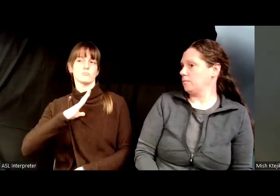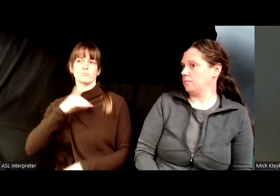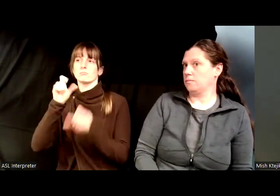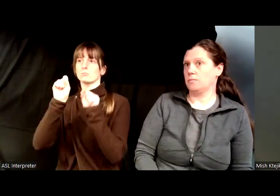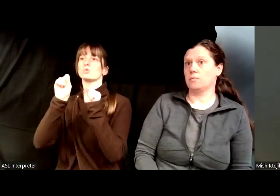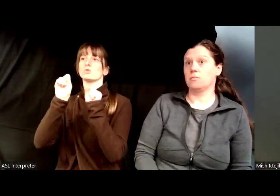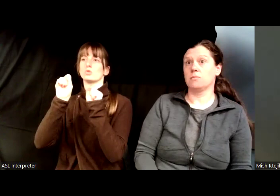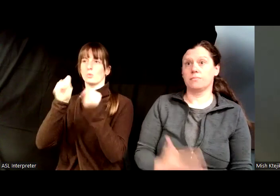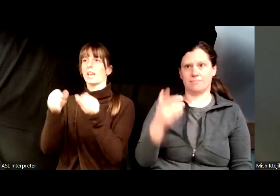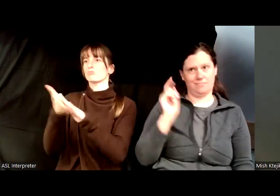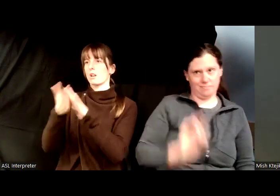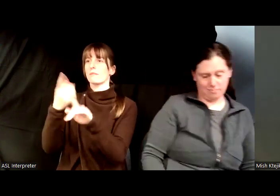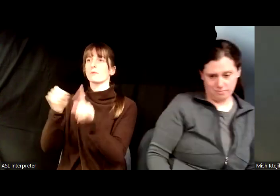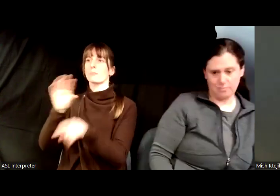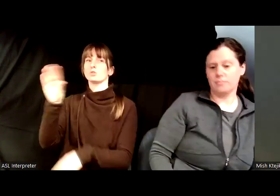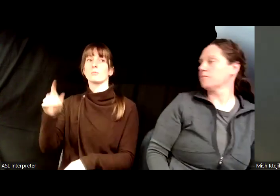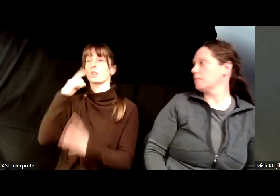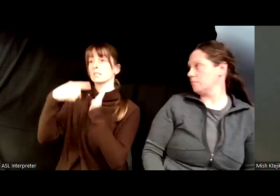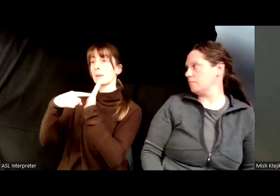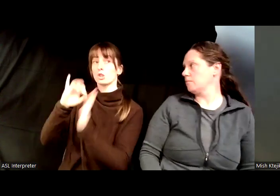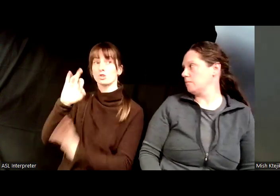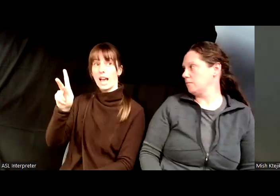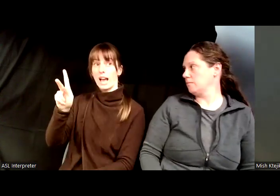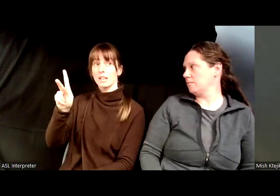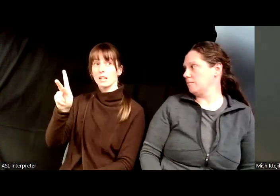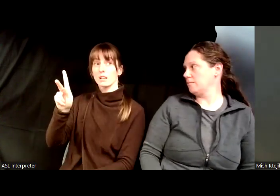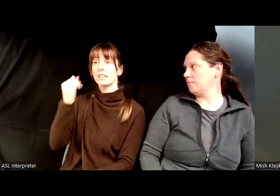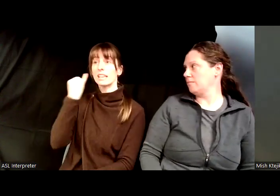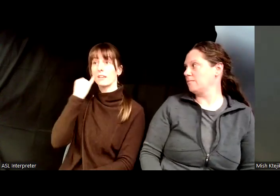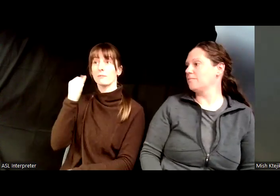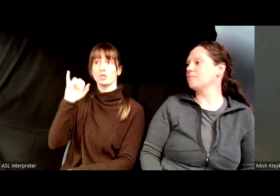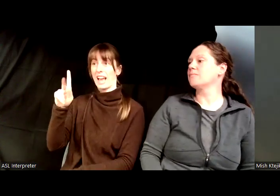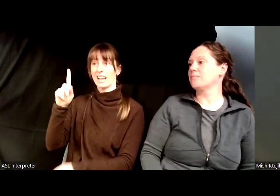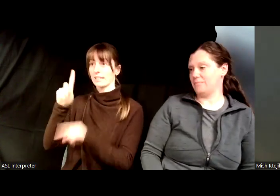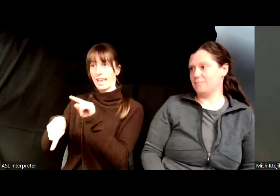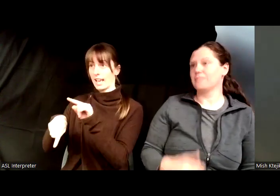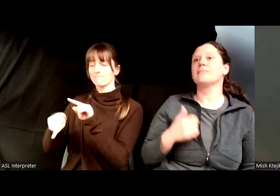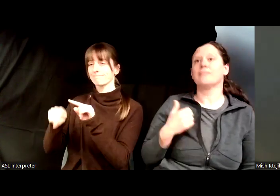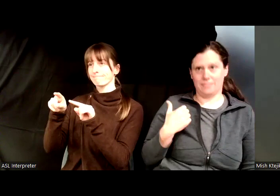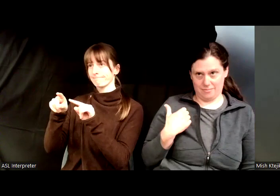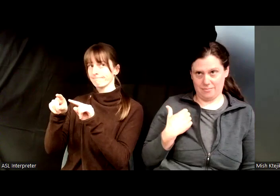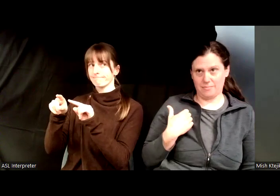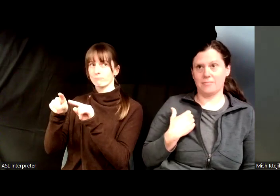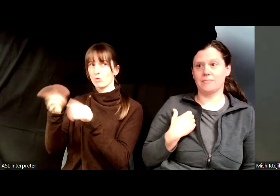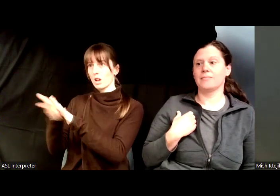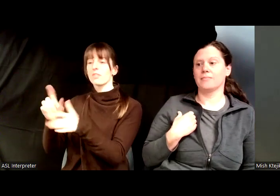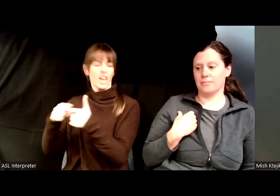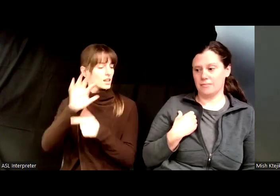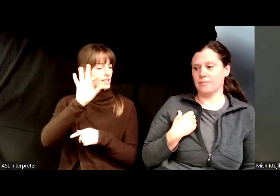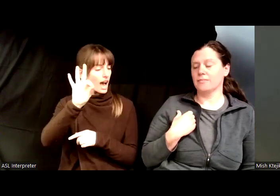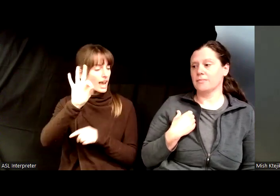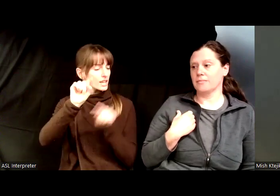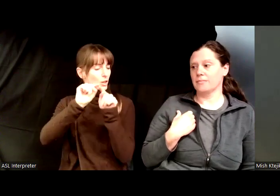Jack. Pulling the vice chair. Yes, yes. Can't, then lines 9 through 13